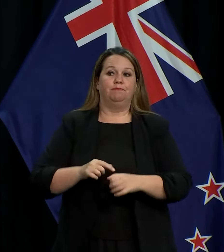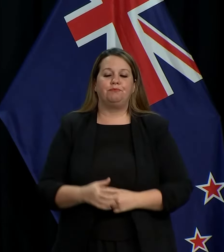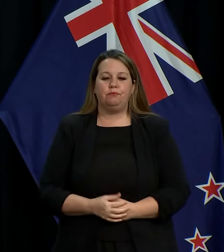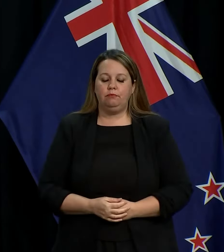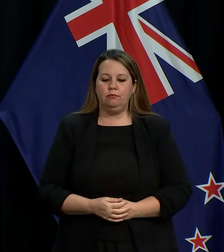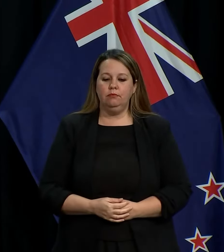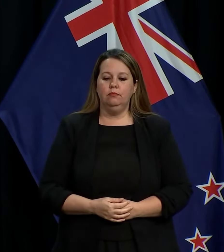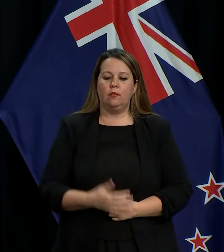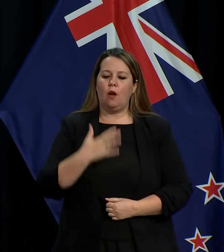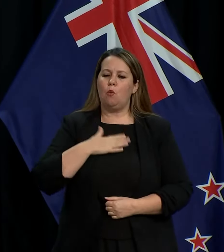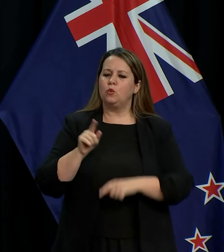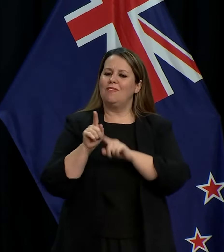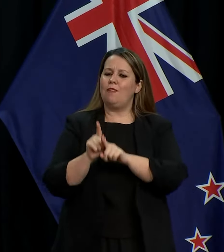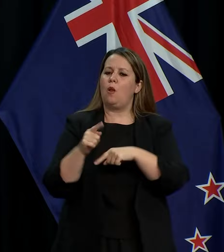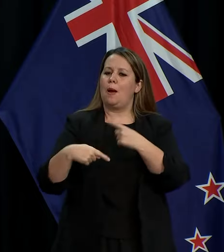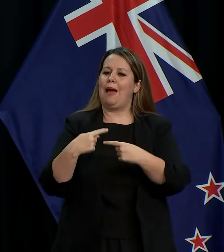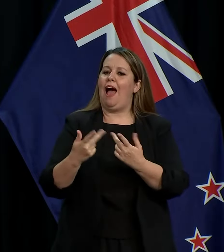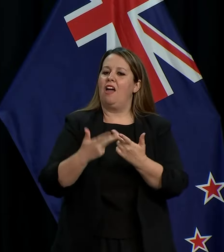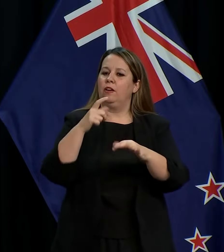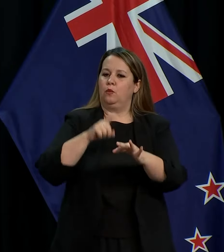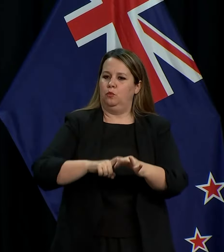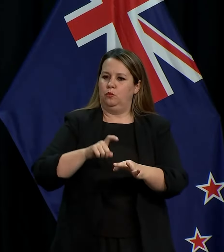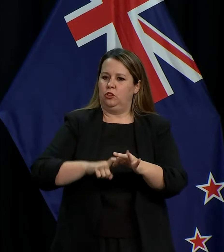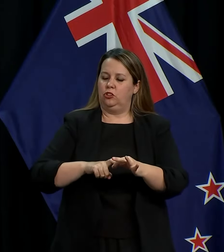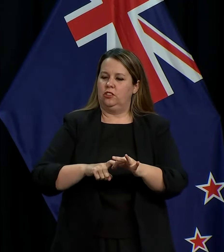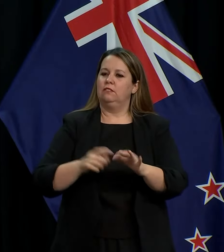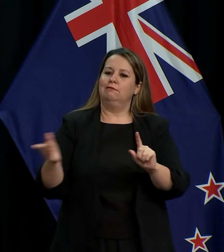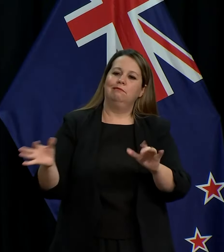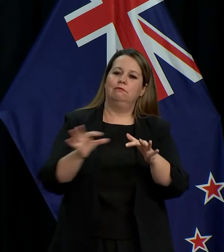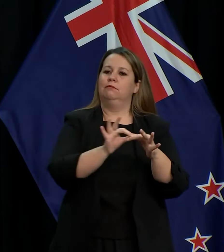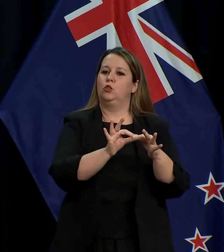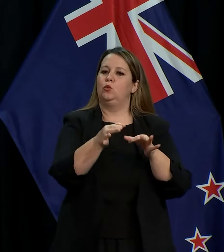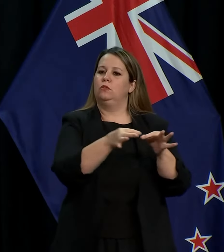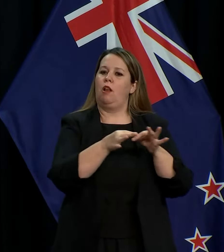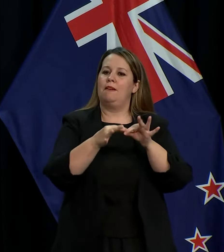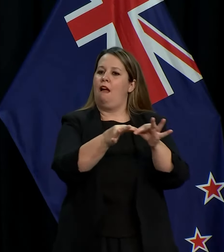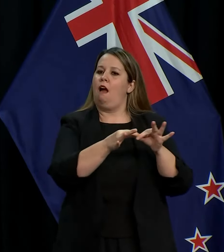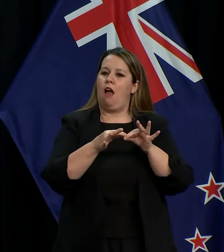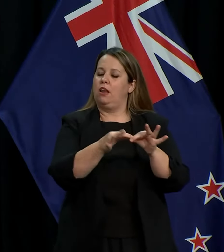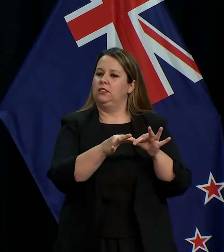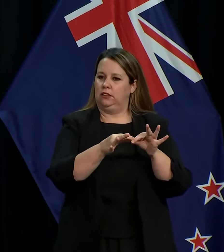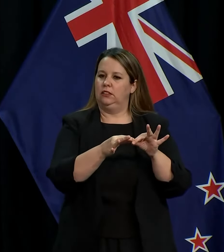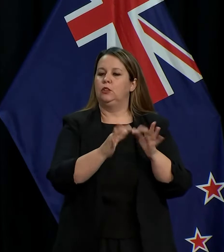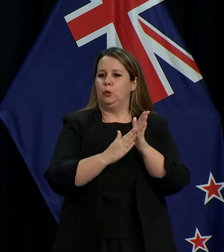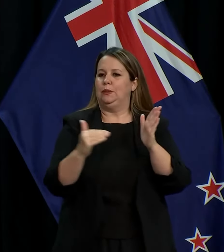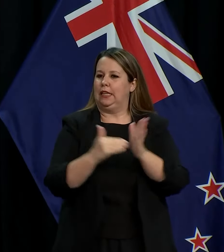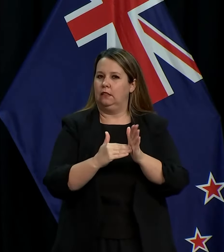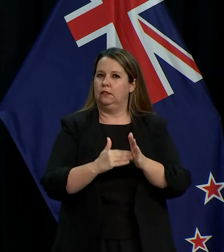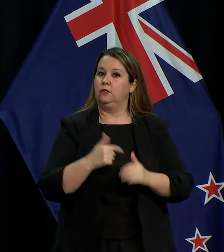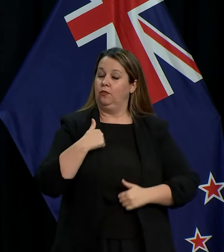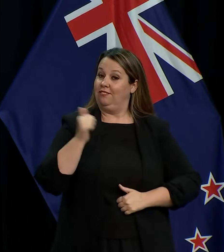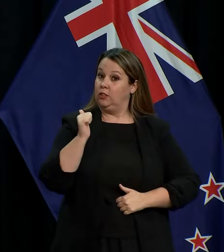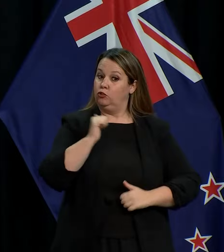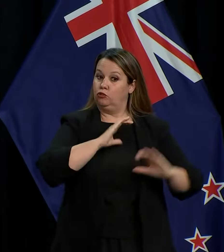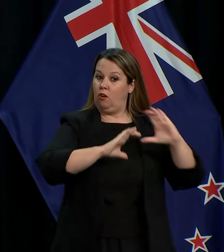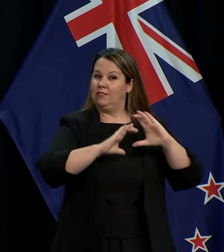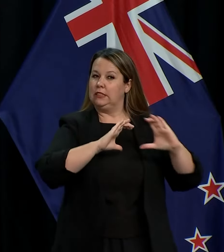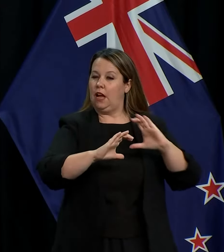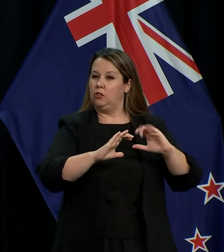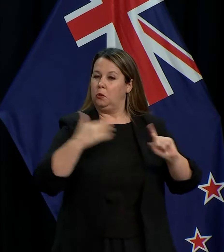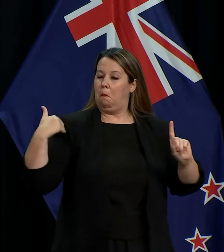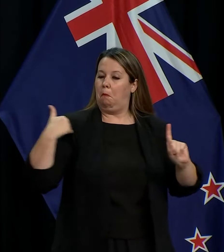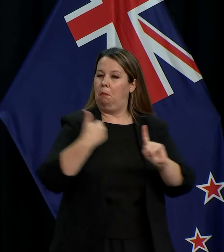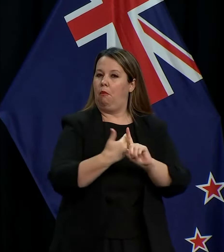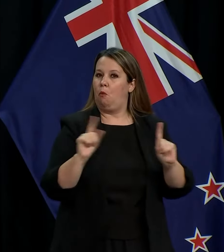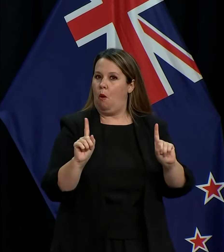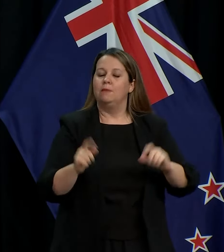have been had between New Zealand and the Solomons since these reports came out? So, keeping in mind that this has been